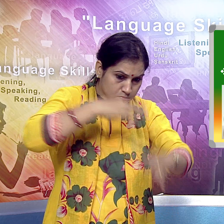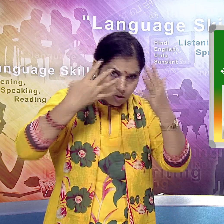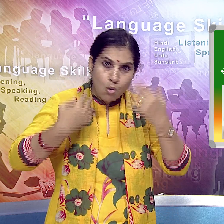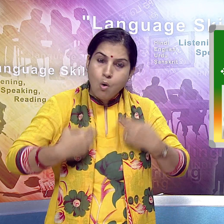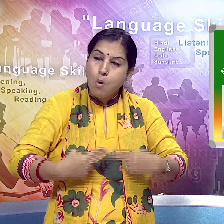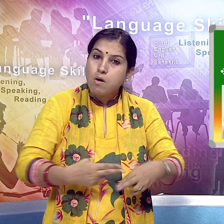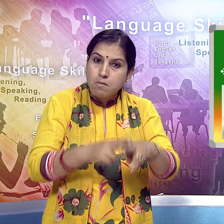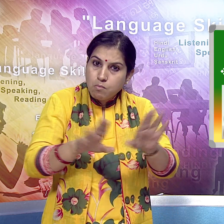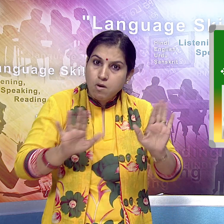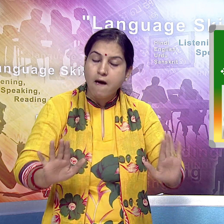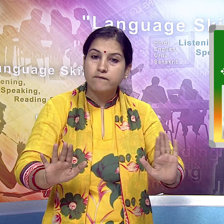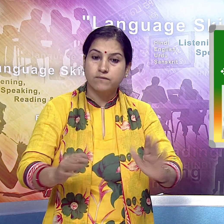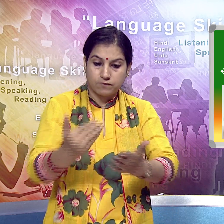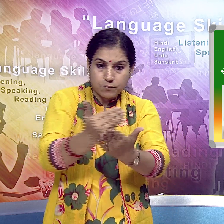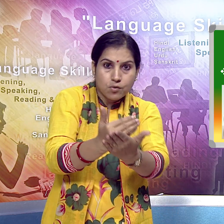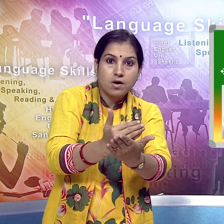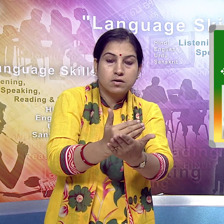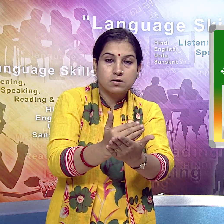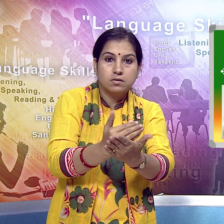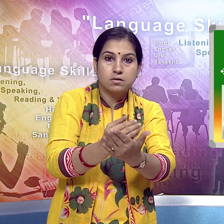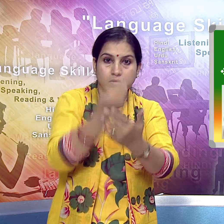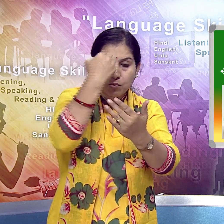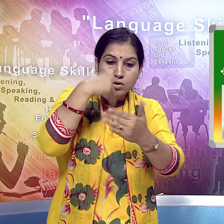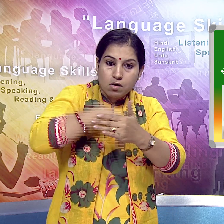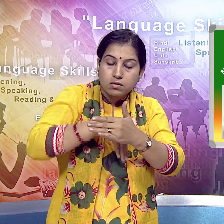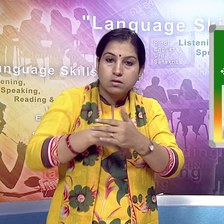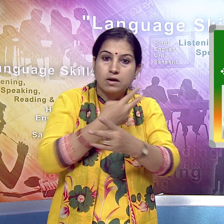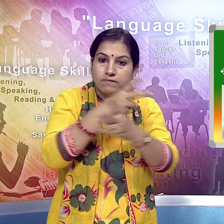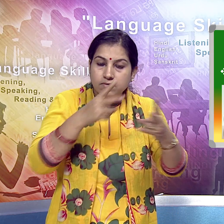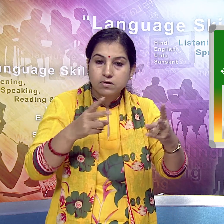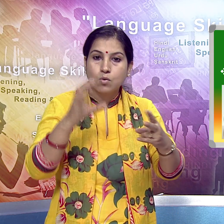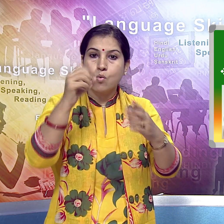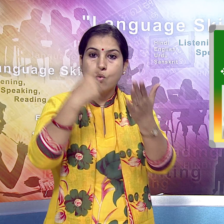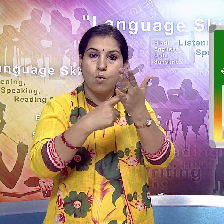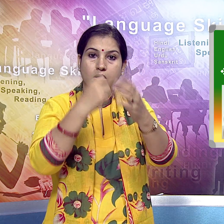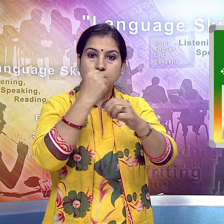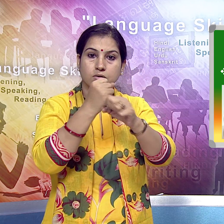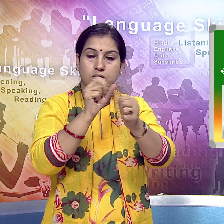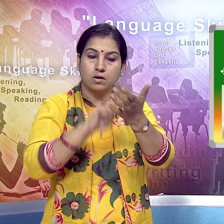It protects the internal organs. It helps in digestion,